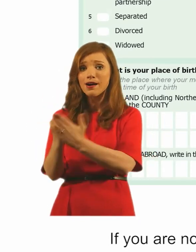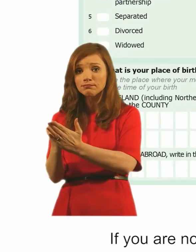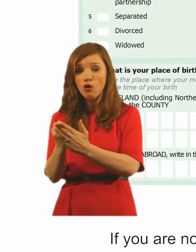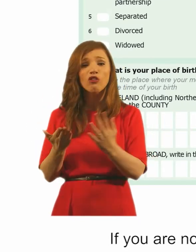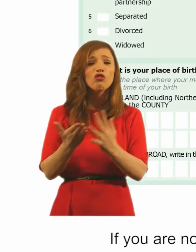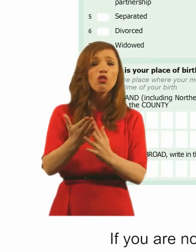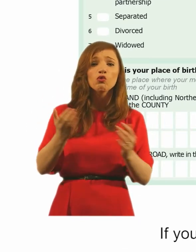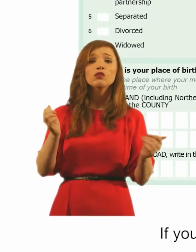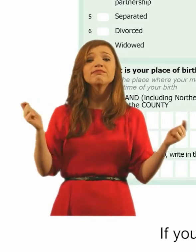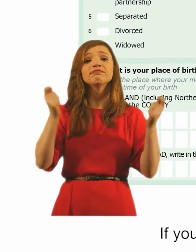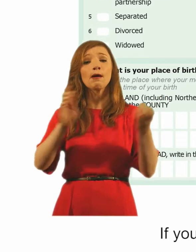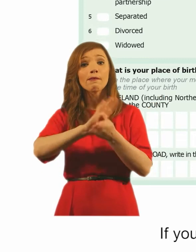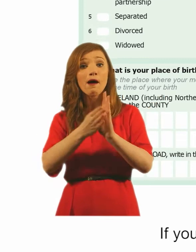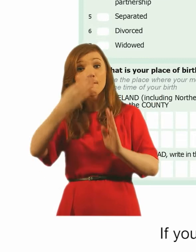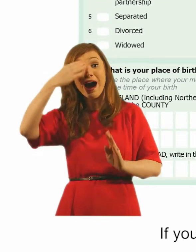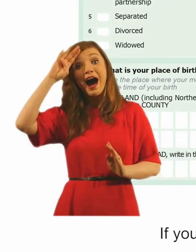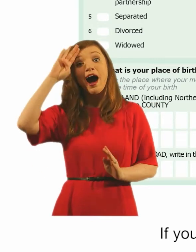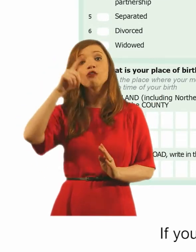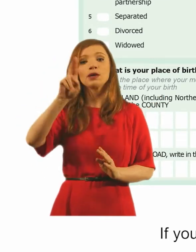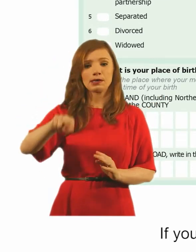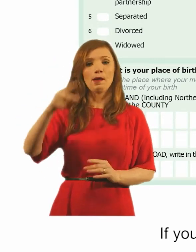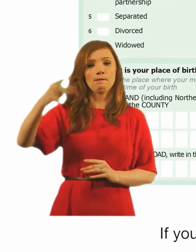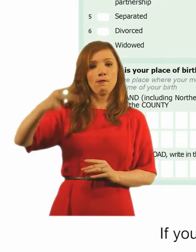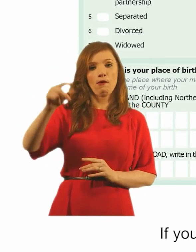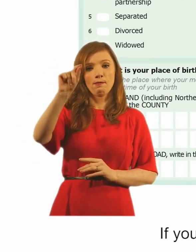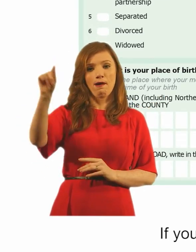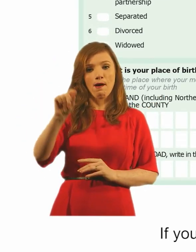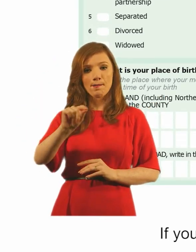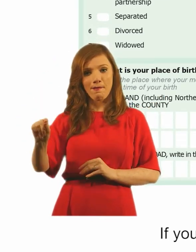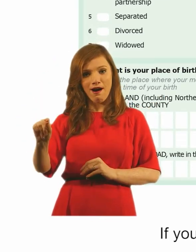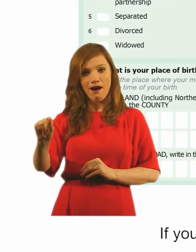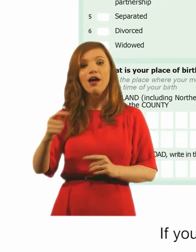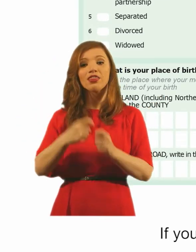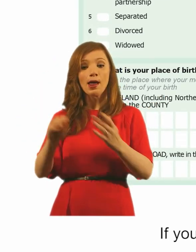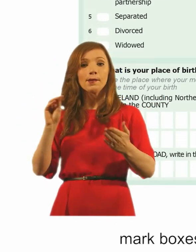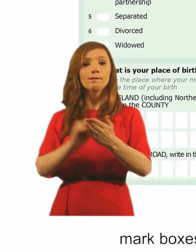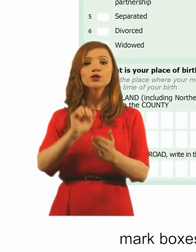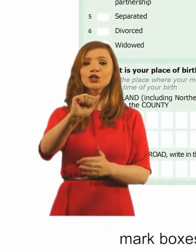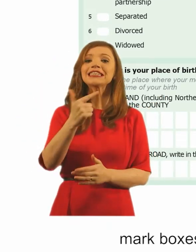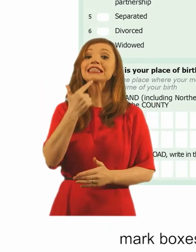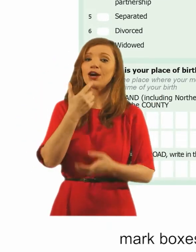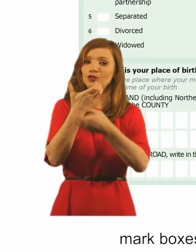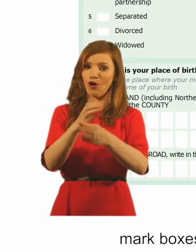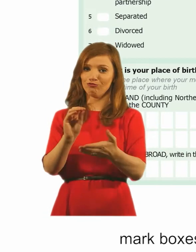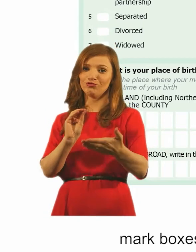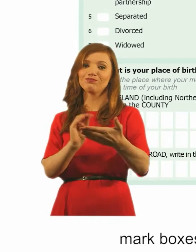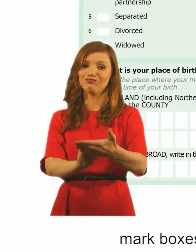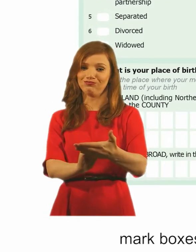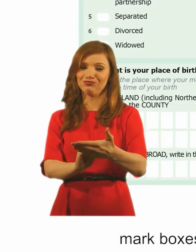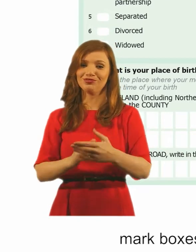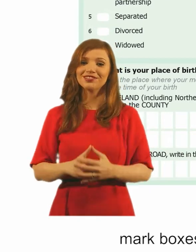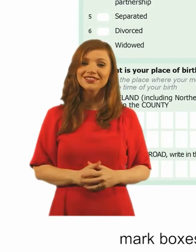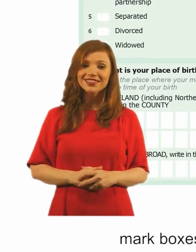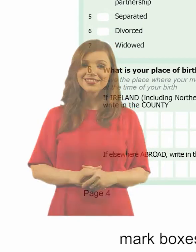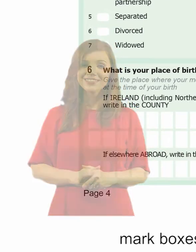write in your nationality. If you have dual Irish nationality, for example, through a citizenship ceremony, mark boxes